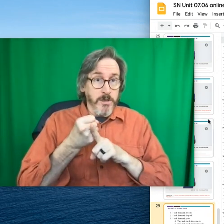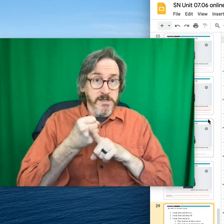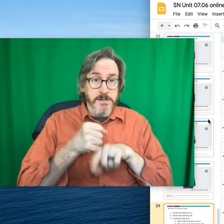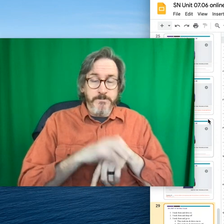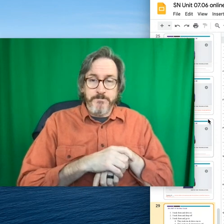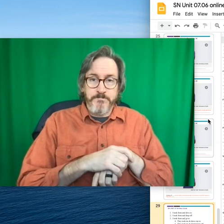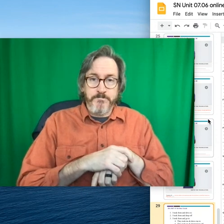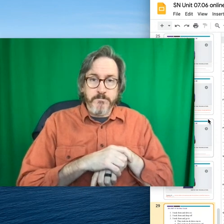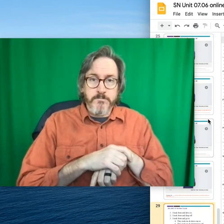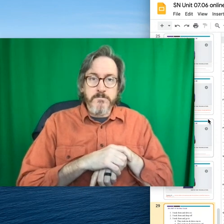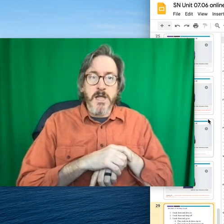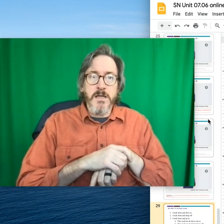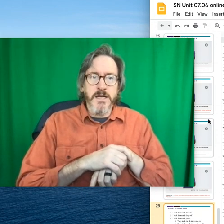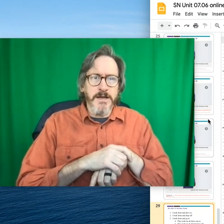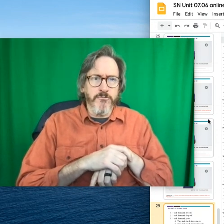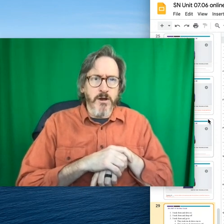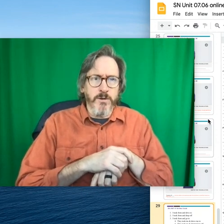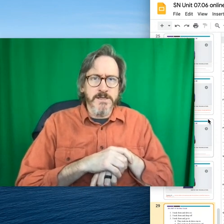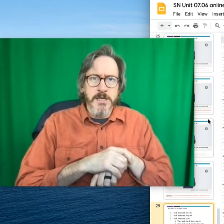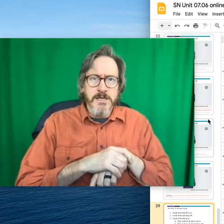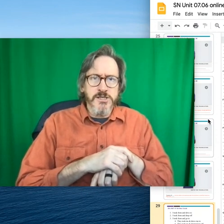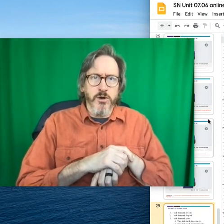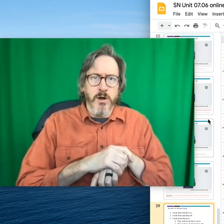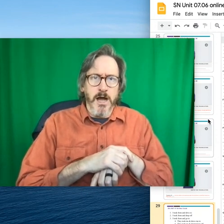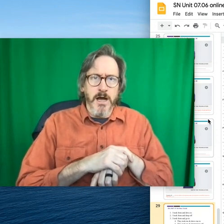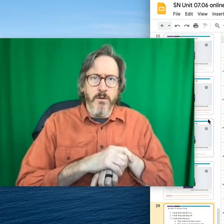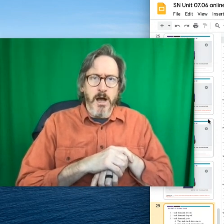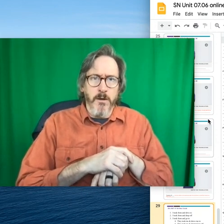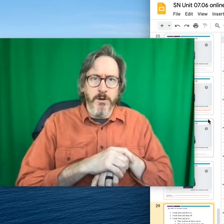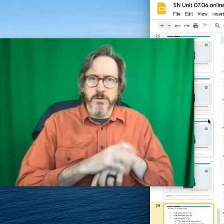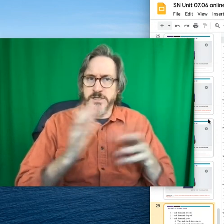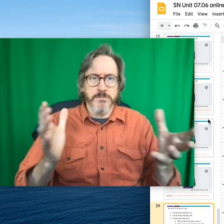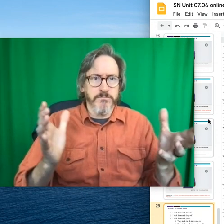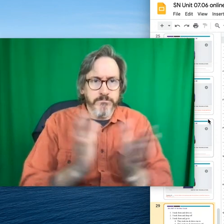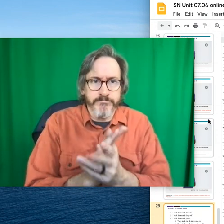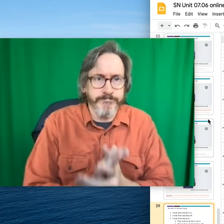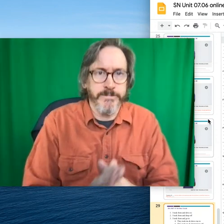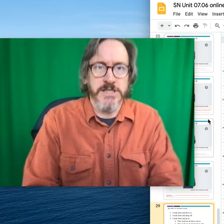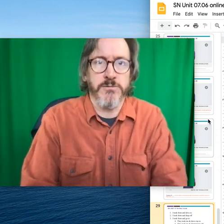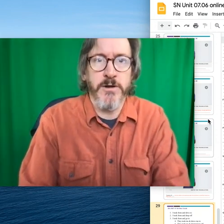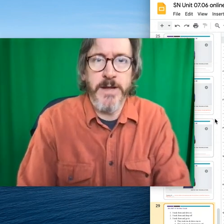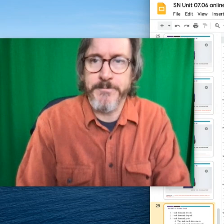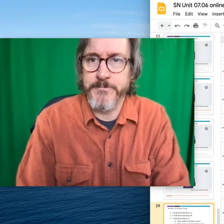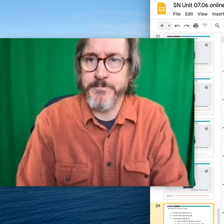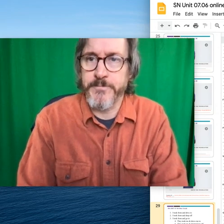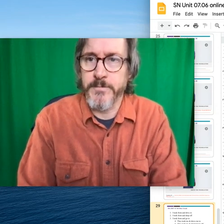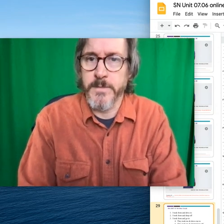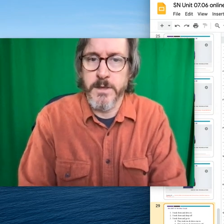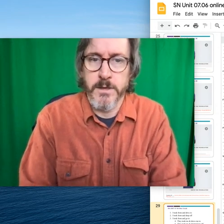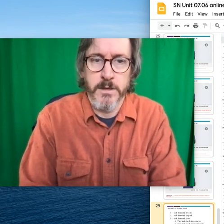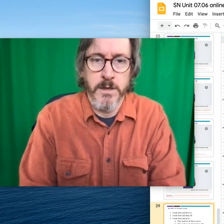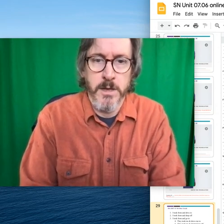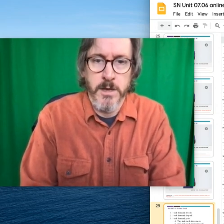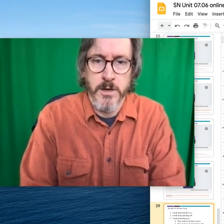short ones, a little hit and run ones. So I'll post this right away.